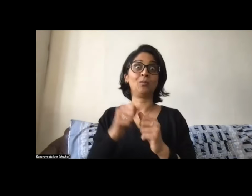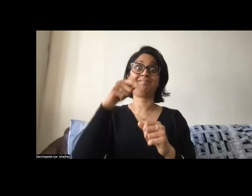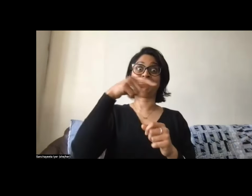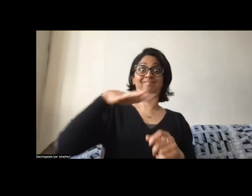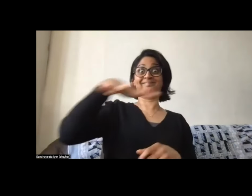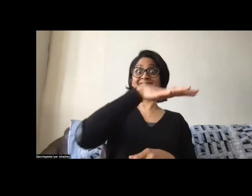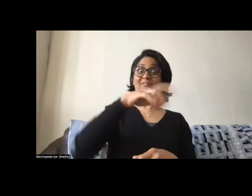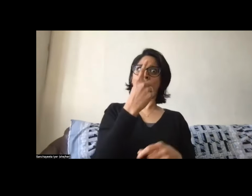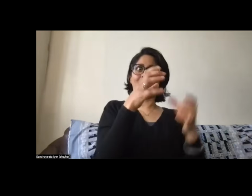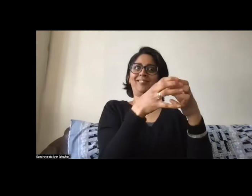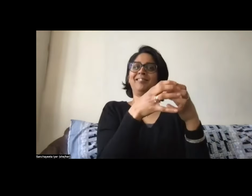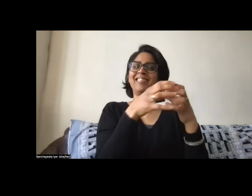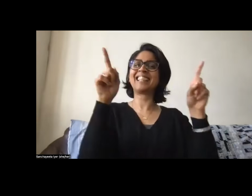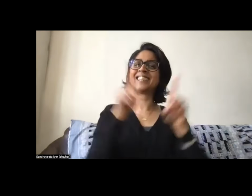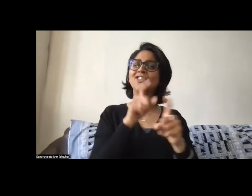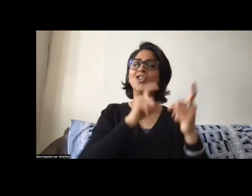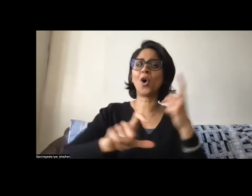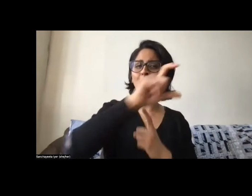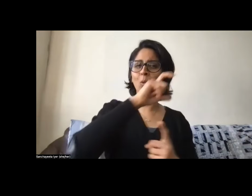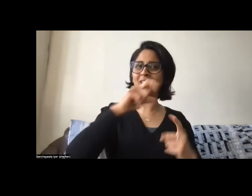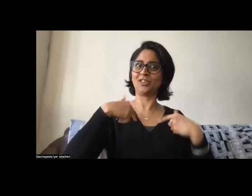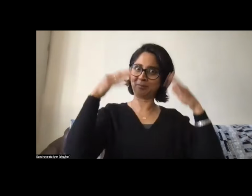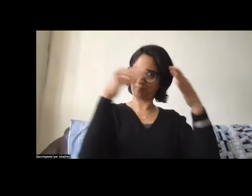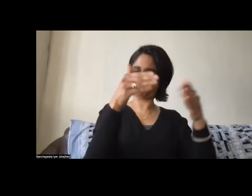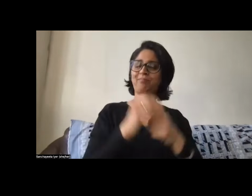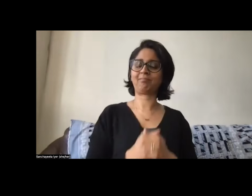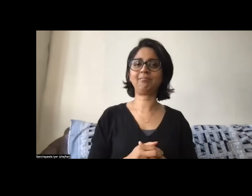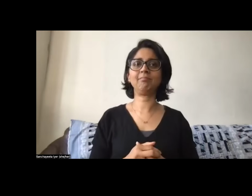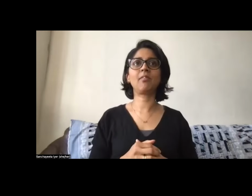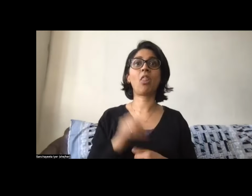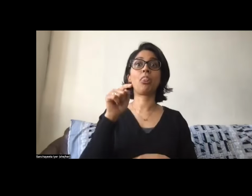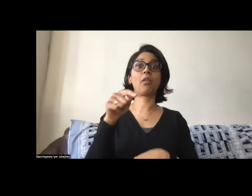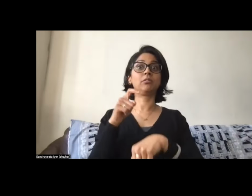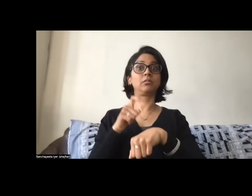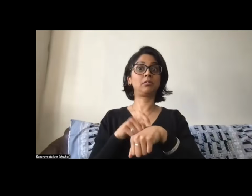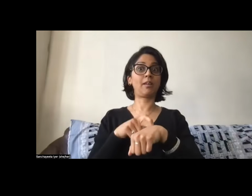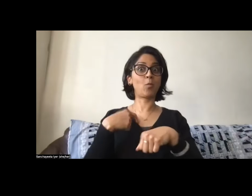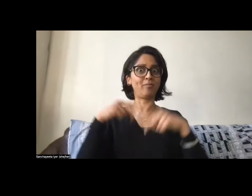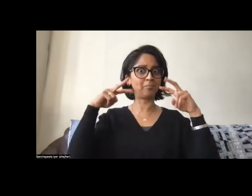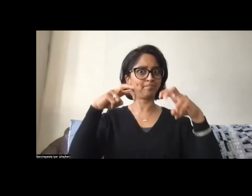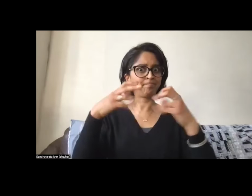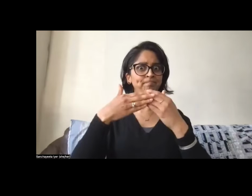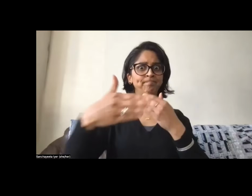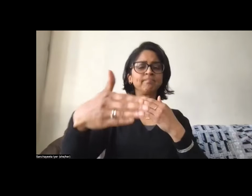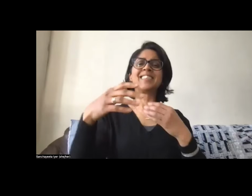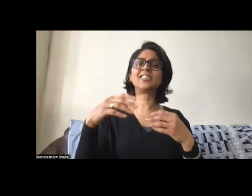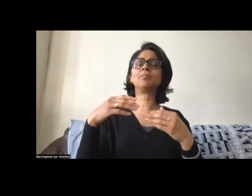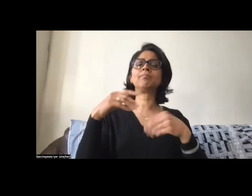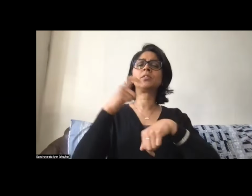many languages used in London. And the Indian community in particular is where I took my